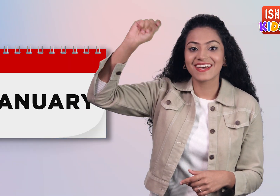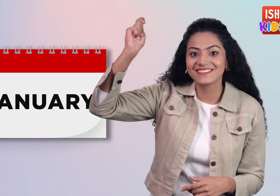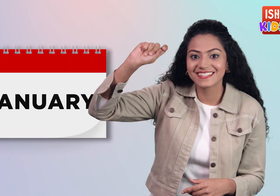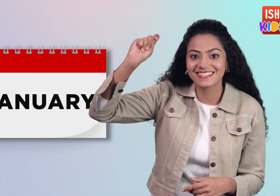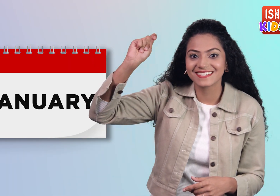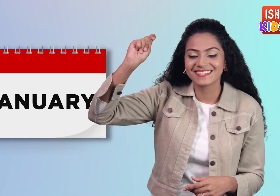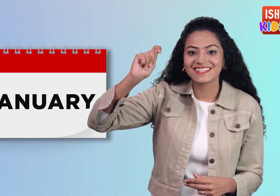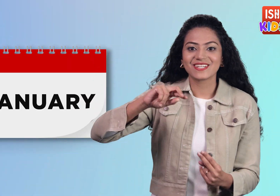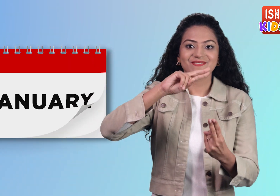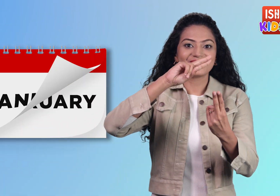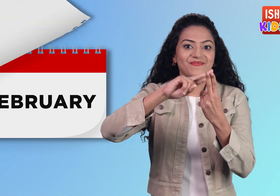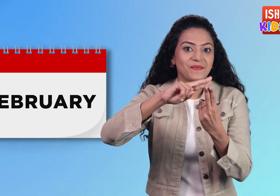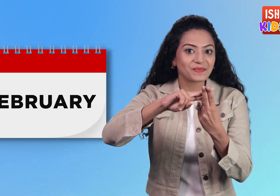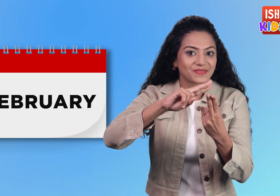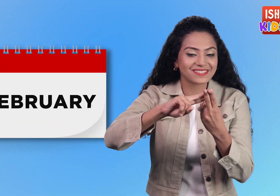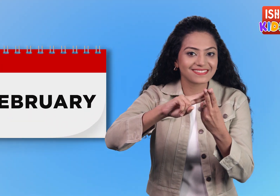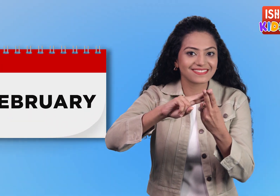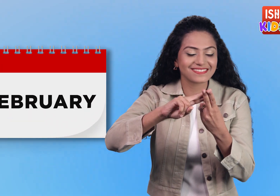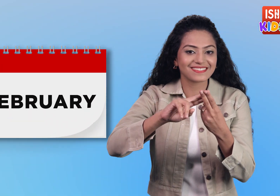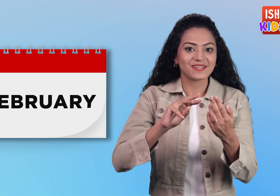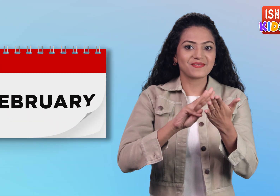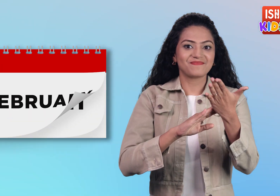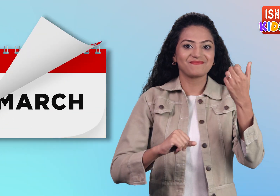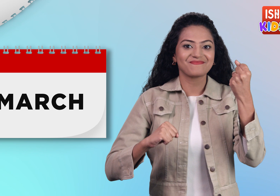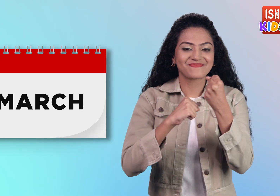January, February, March,